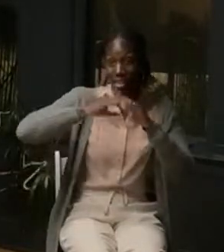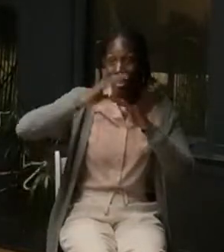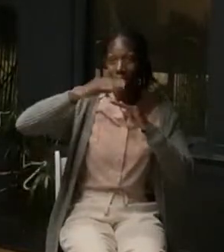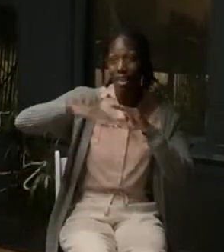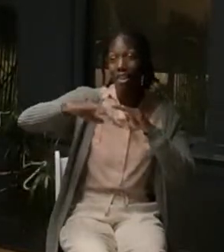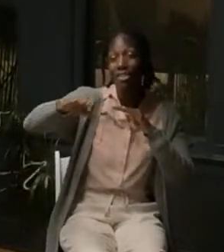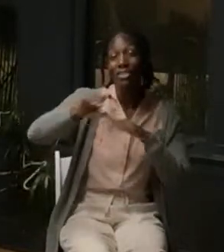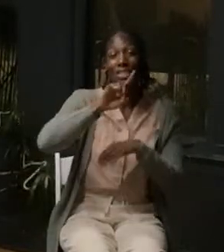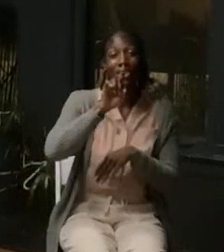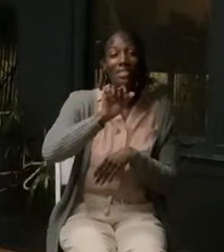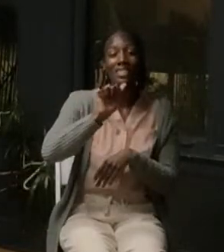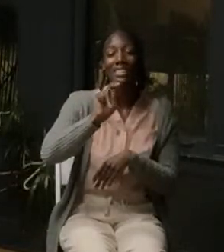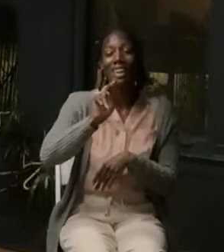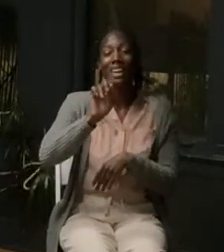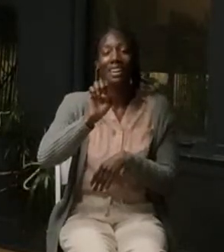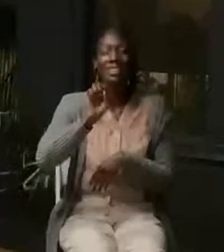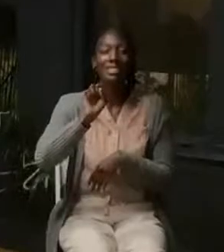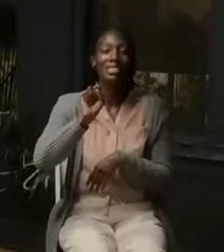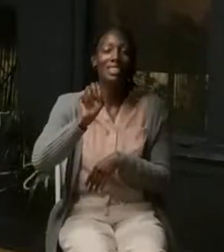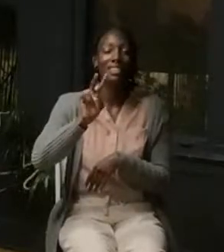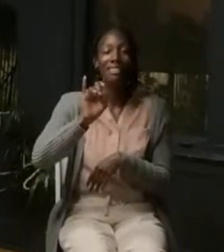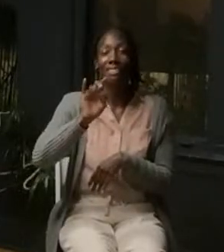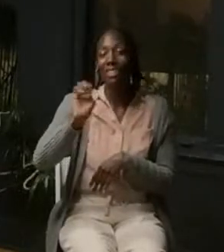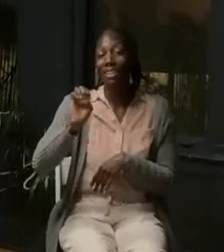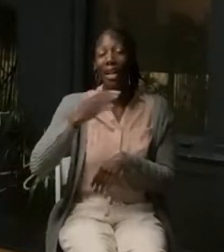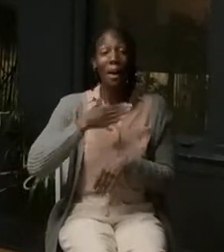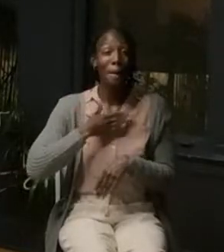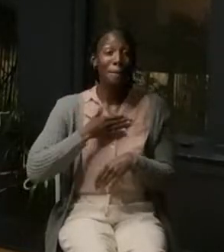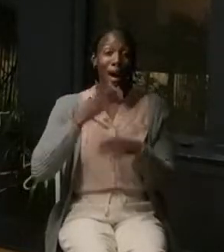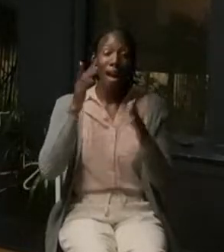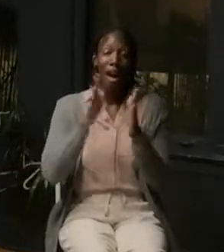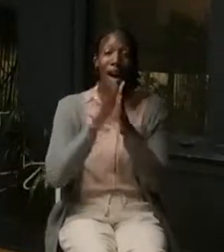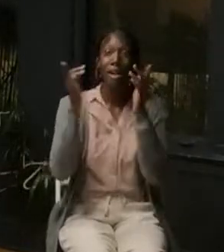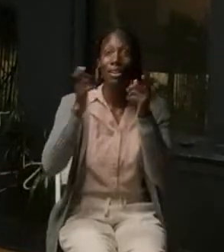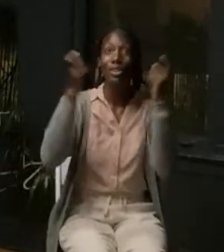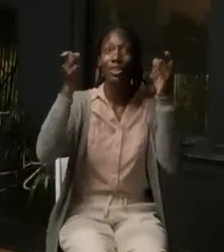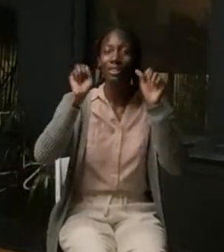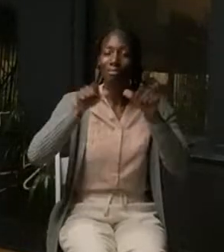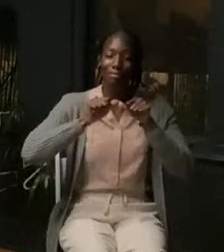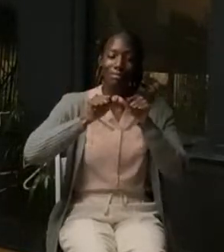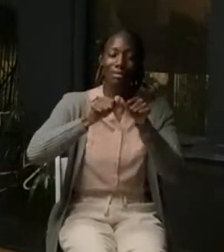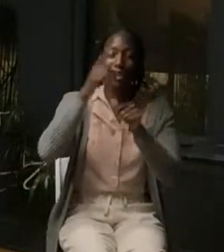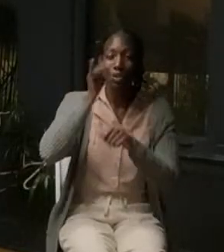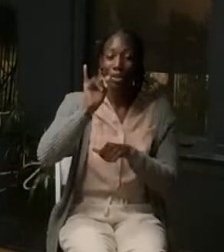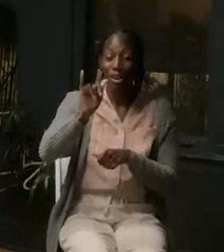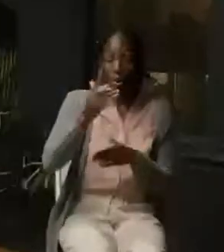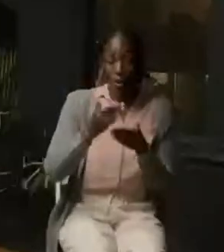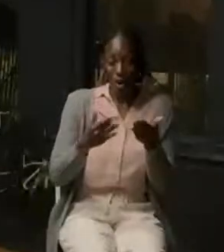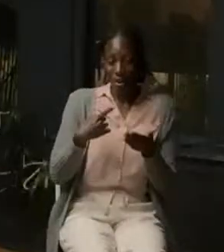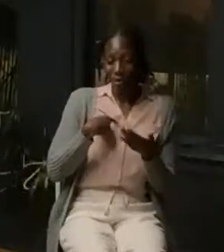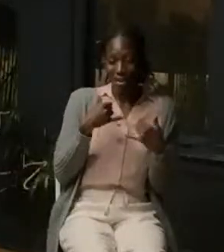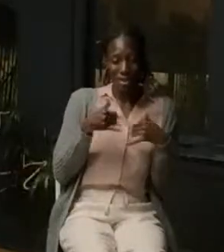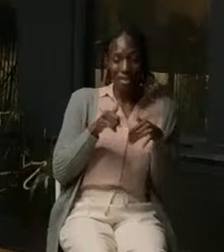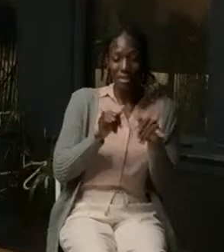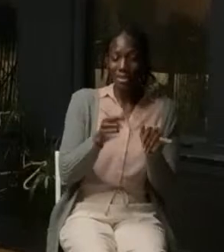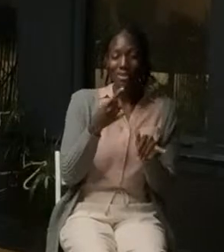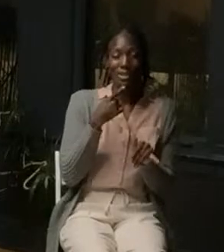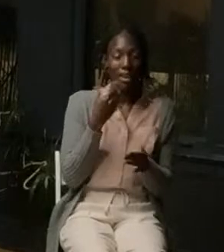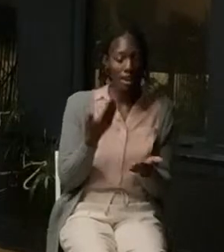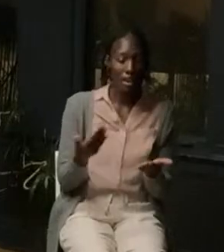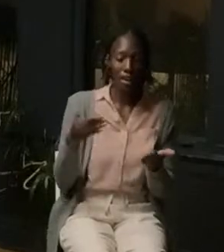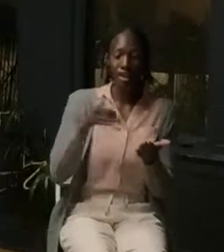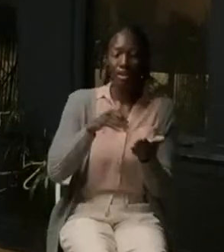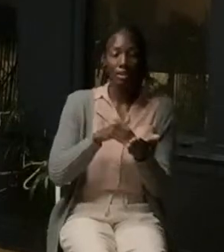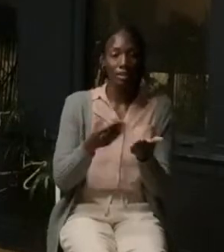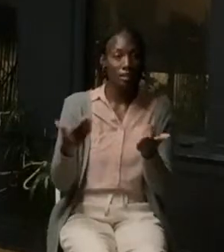my hallelujahs could go on forever. There was a part of me still chanting over and